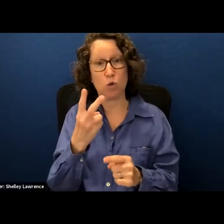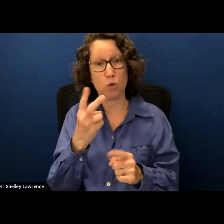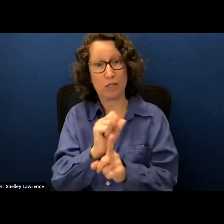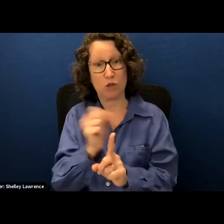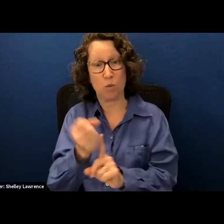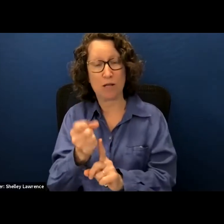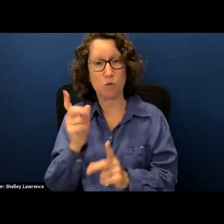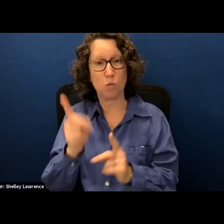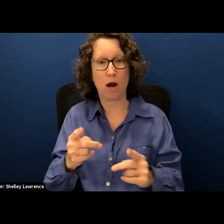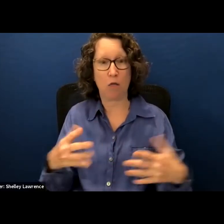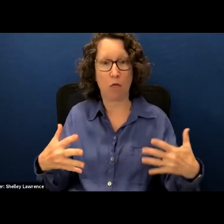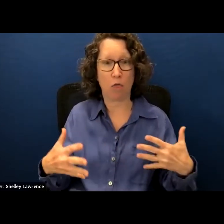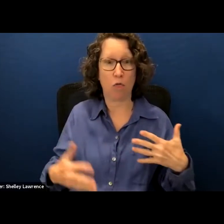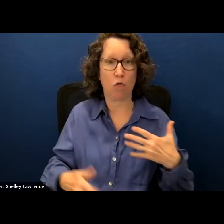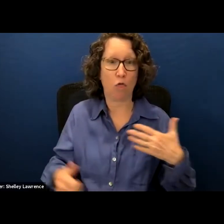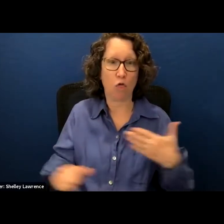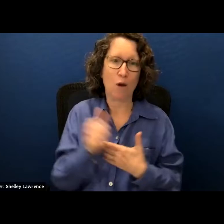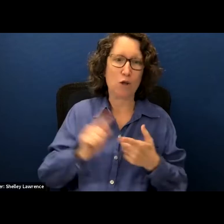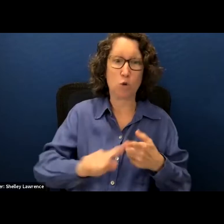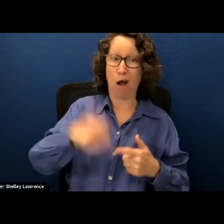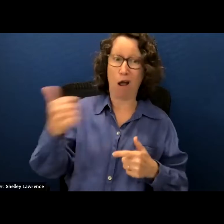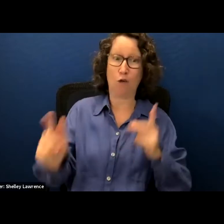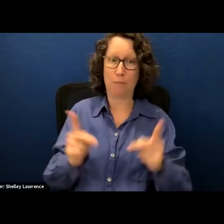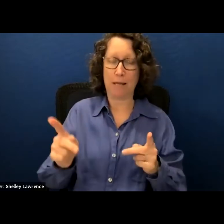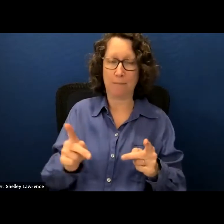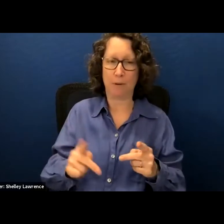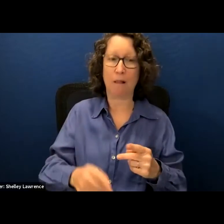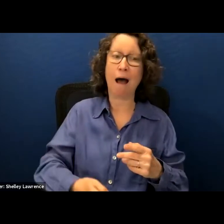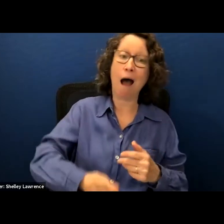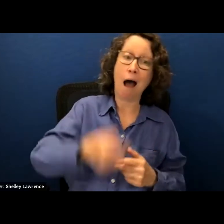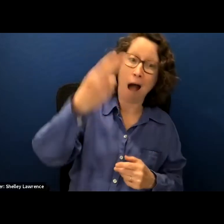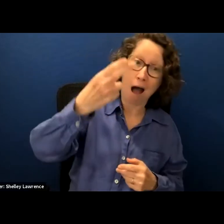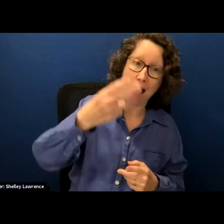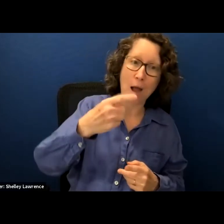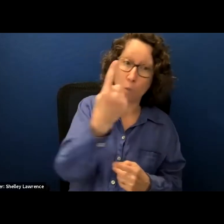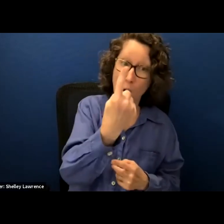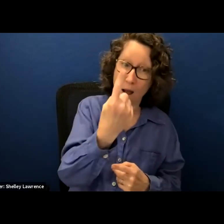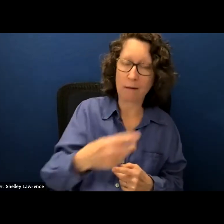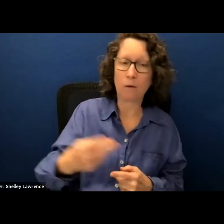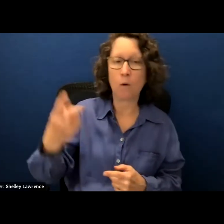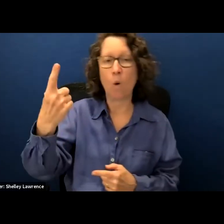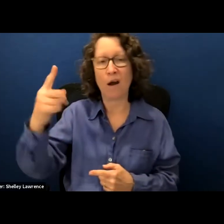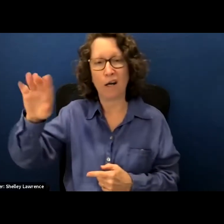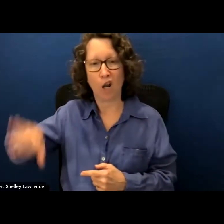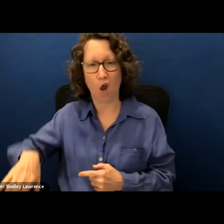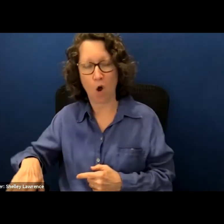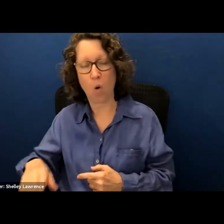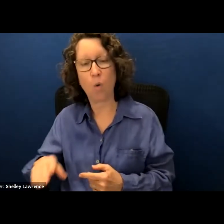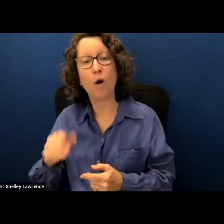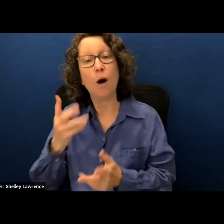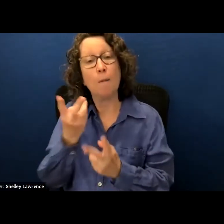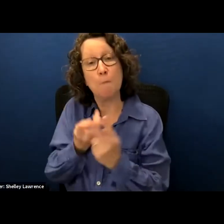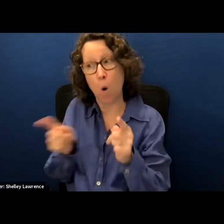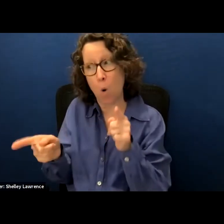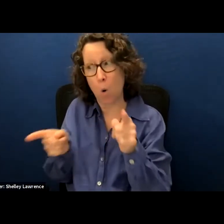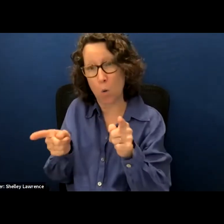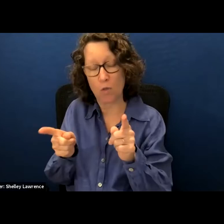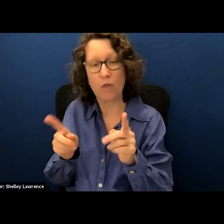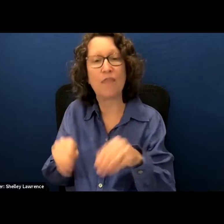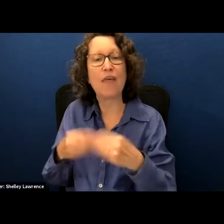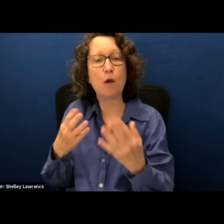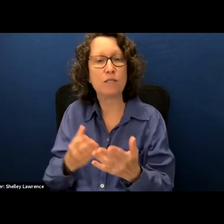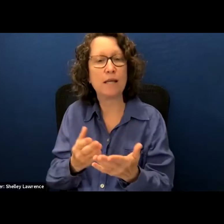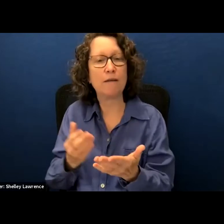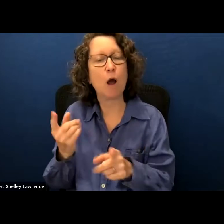One was deemed a high threat, the other a low threat. And in these cases, the students received as well